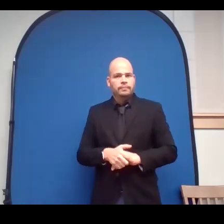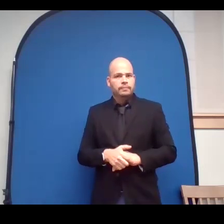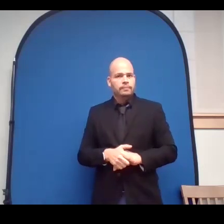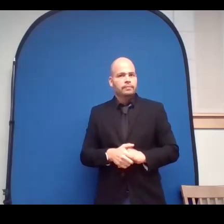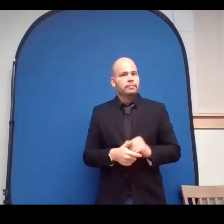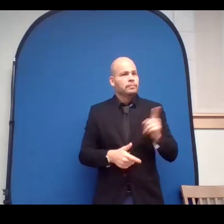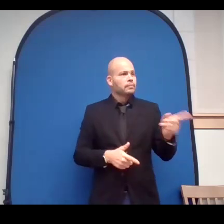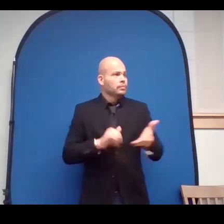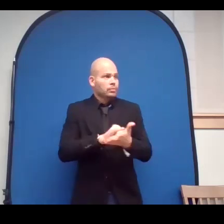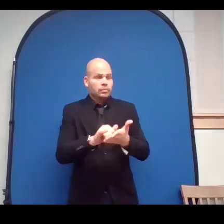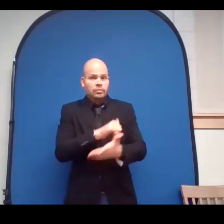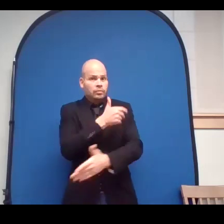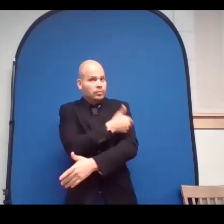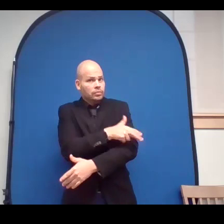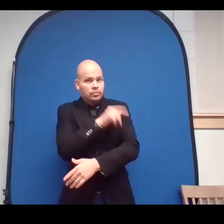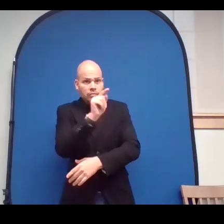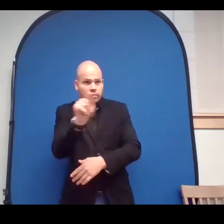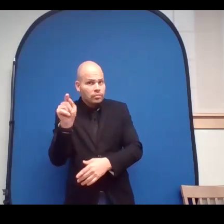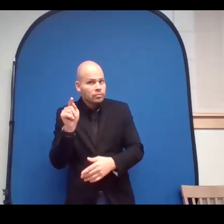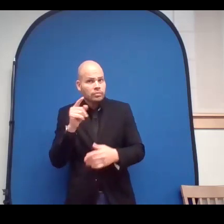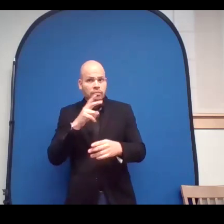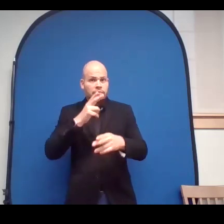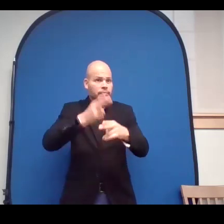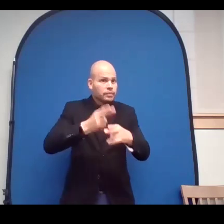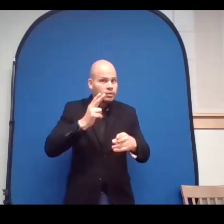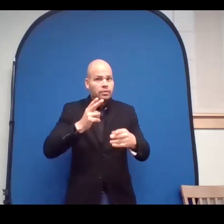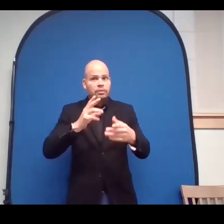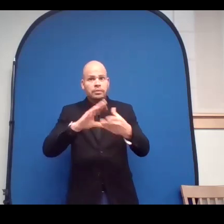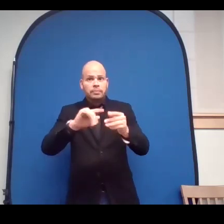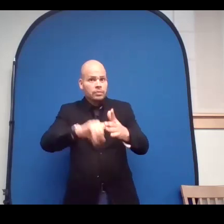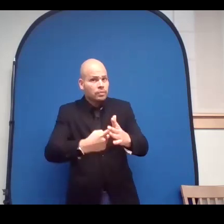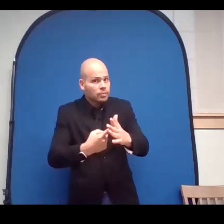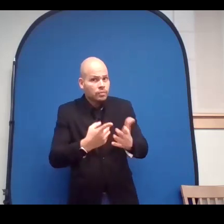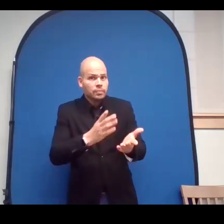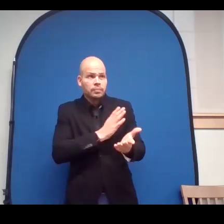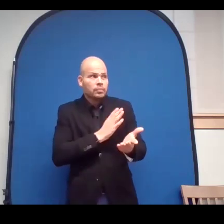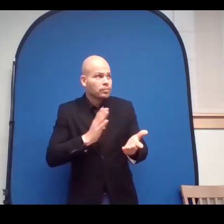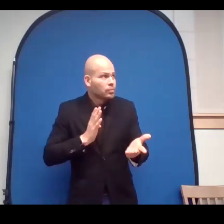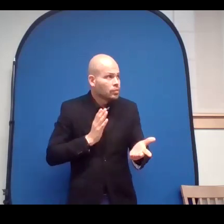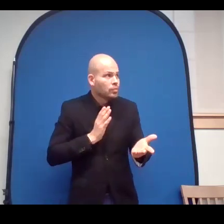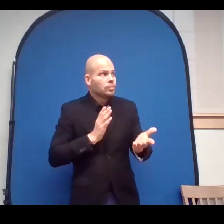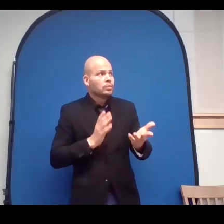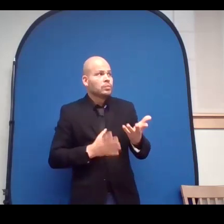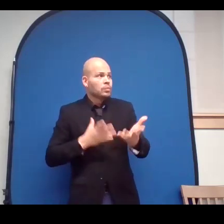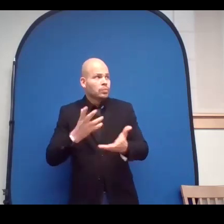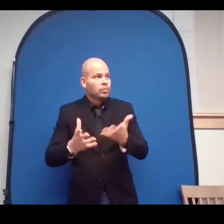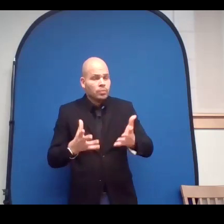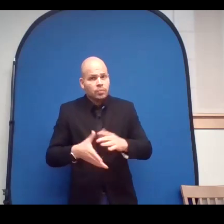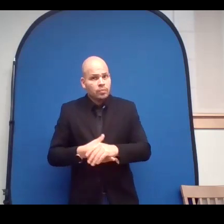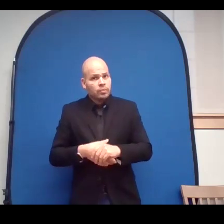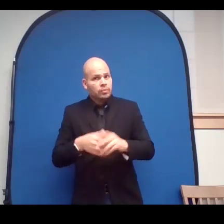hospitals regarding initiation of proceedings to have him removed I do not recall. Separated from the military